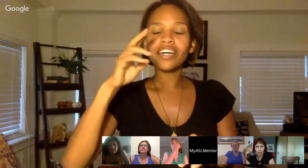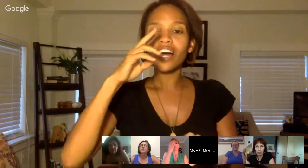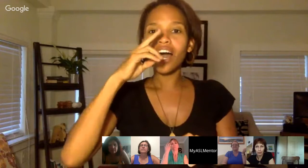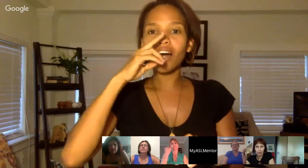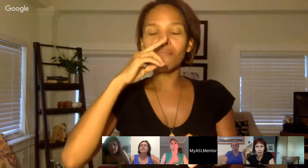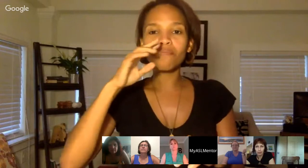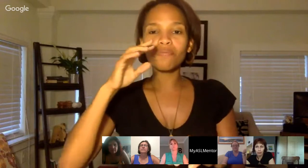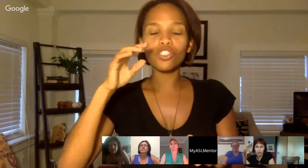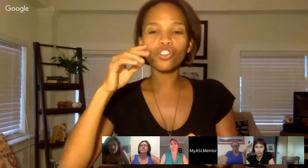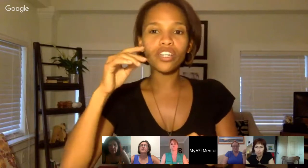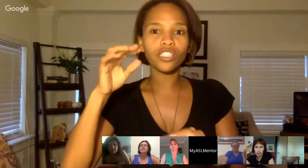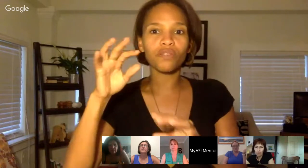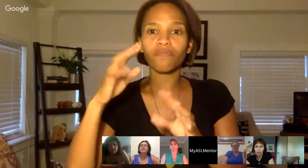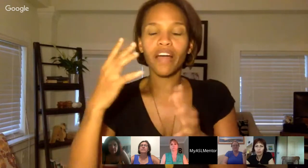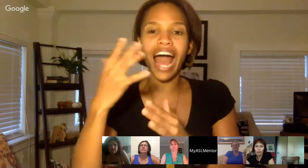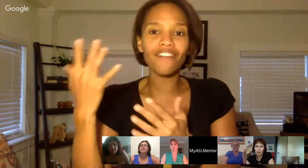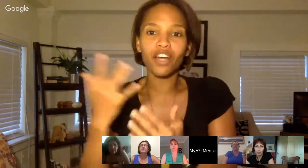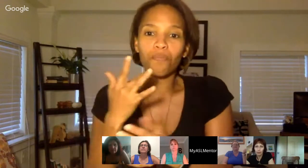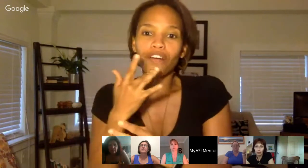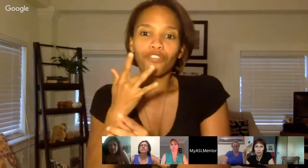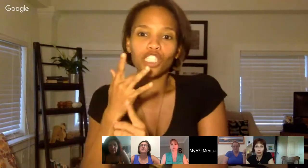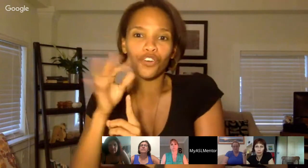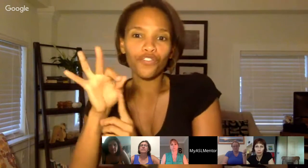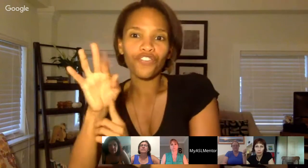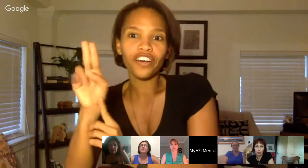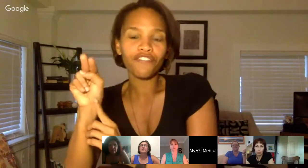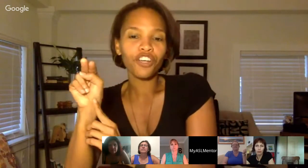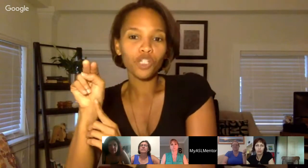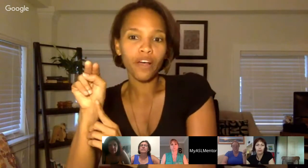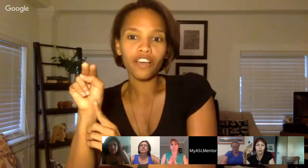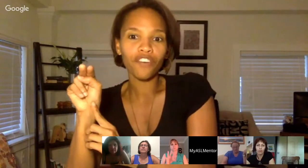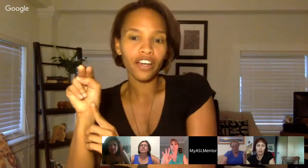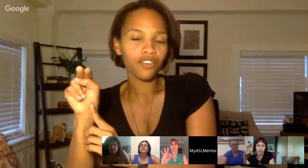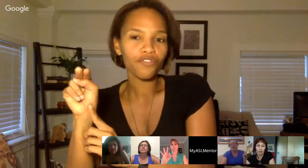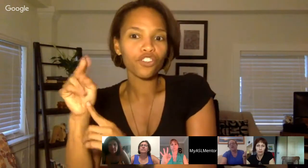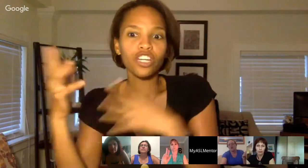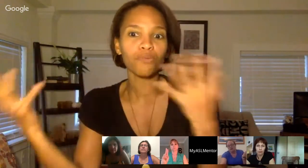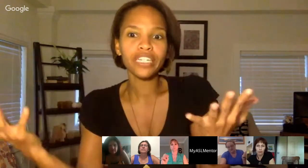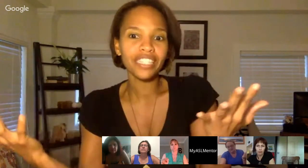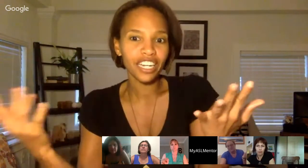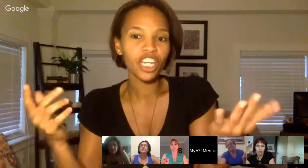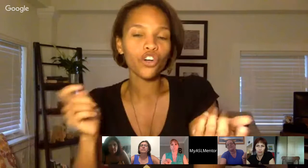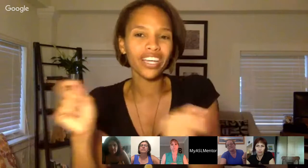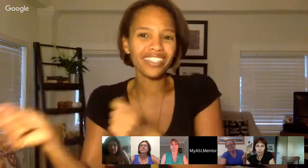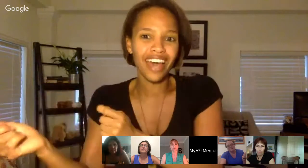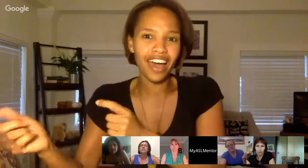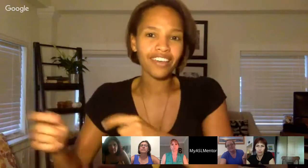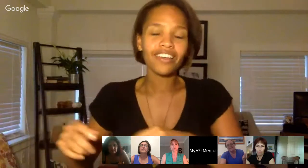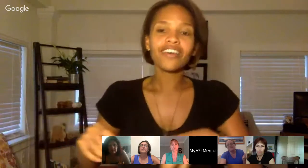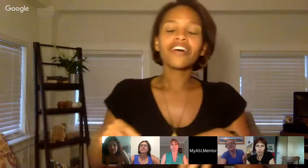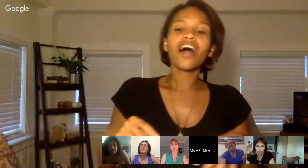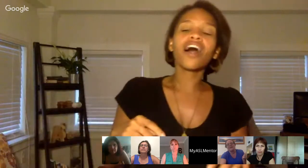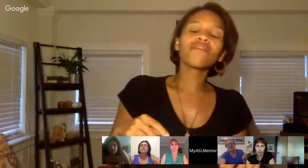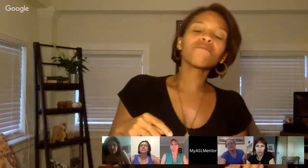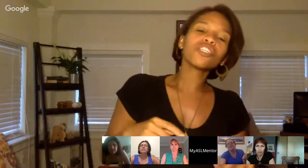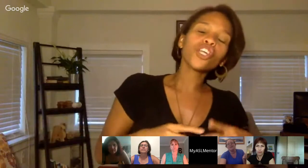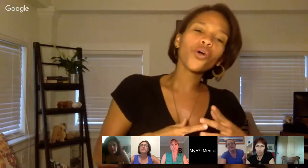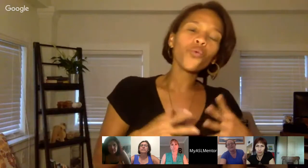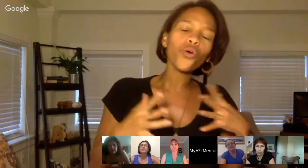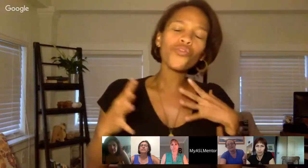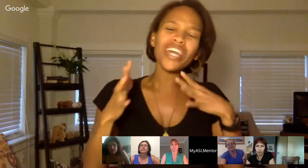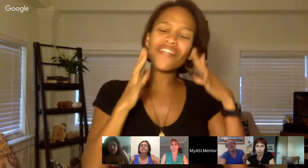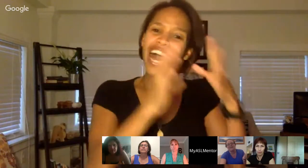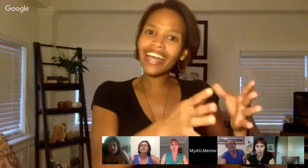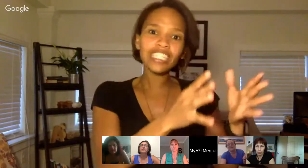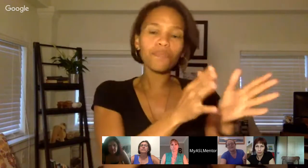actually just having a preference for fun, fingerspelling fun for some reason, and he corrects that.